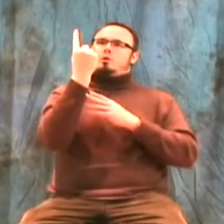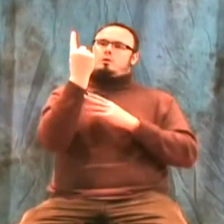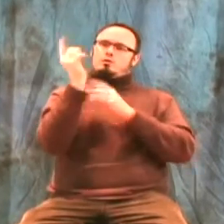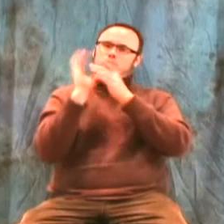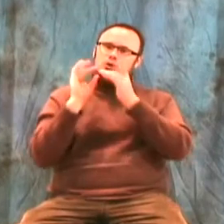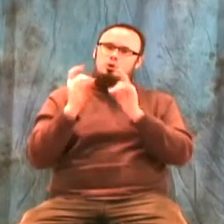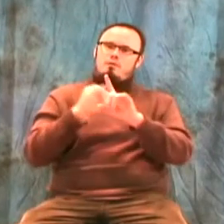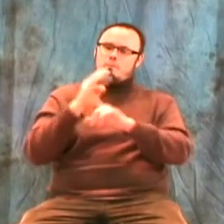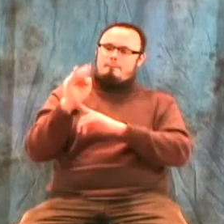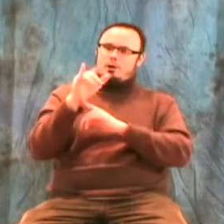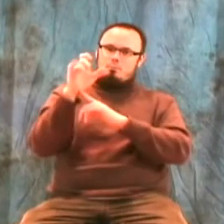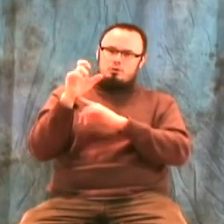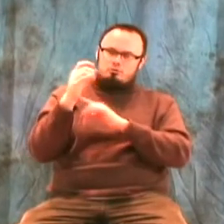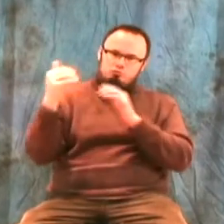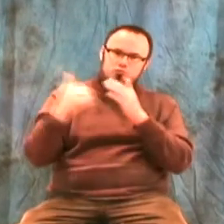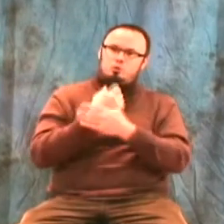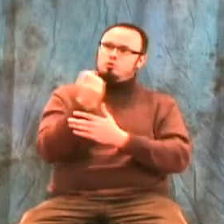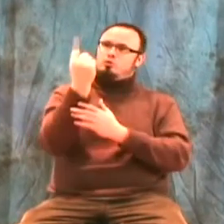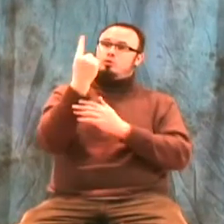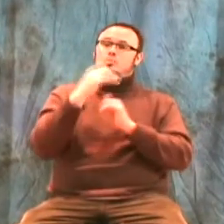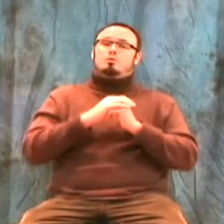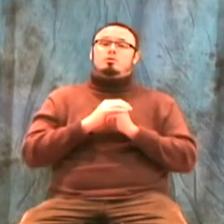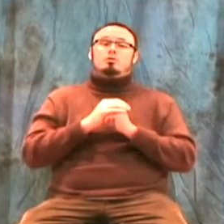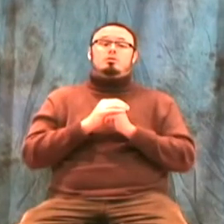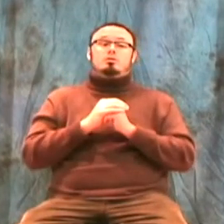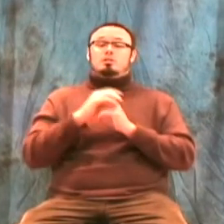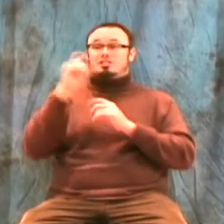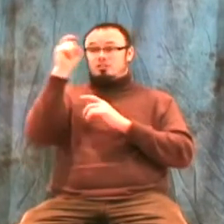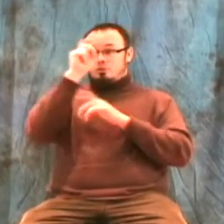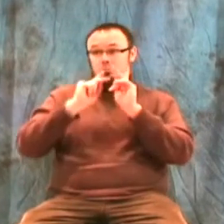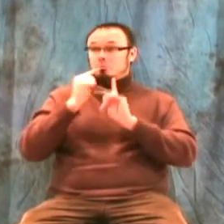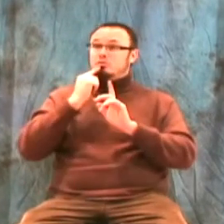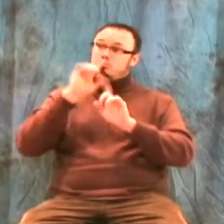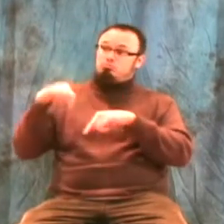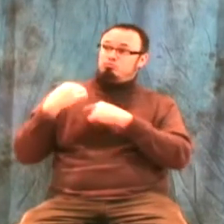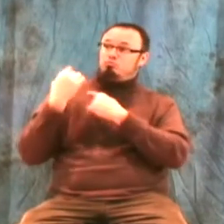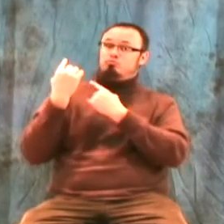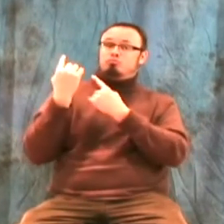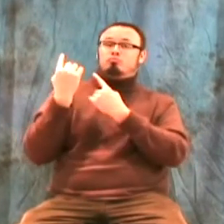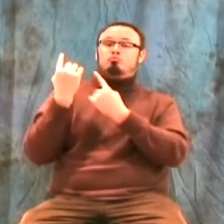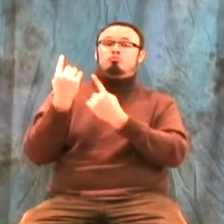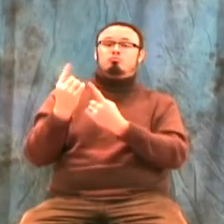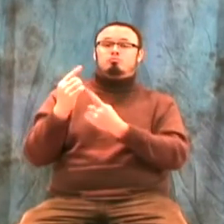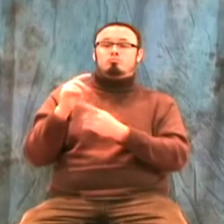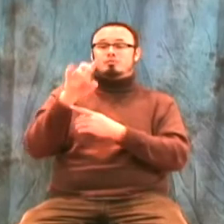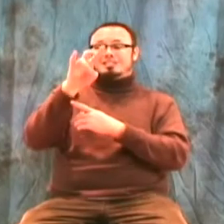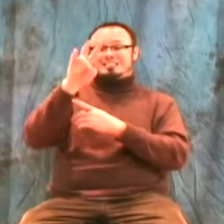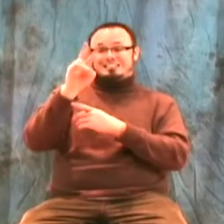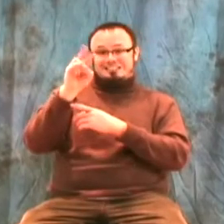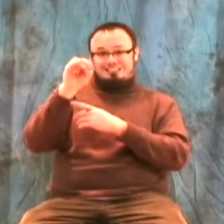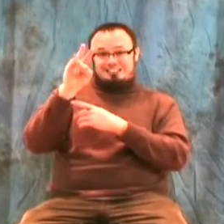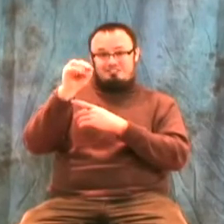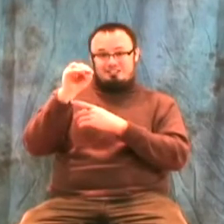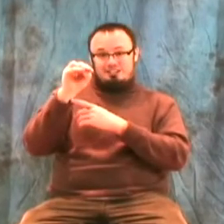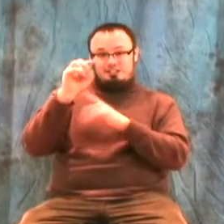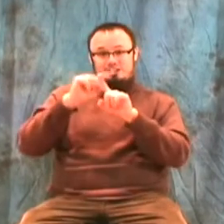Bible. As the sages say, there are 70 facets to the Bible. 70